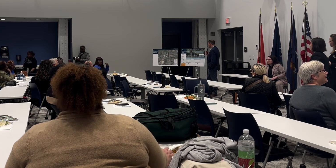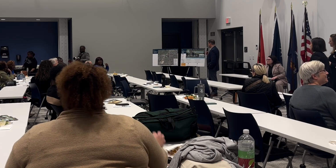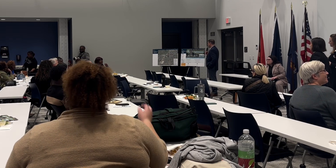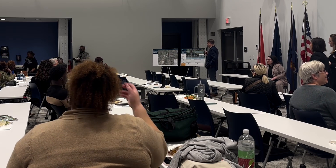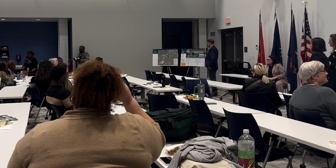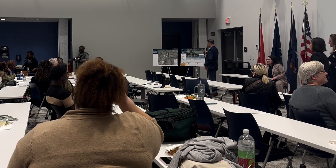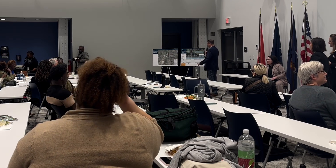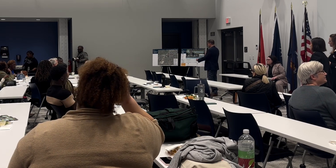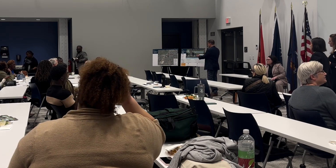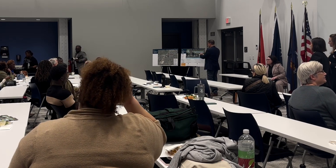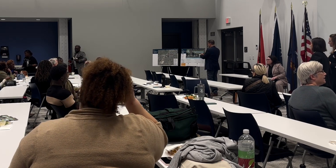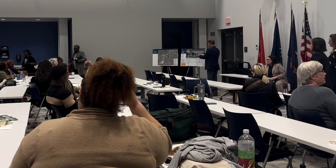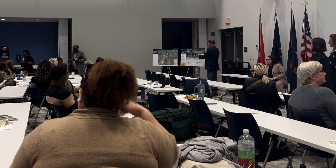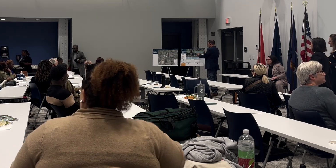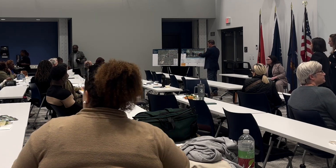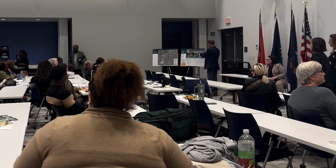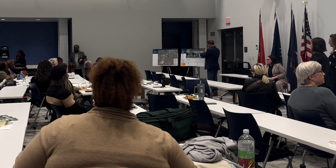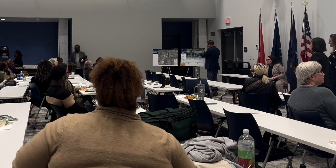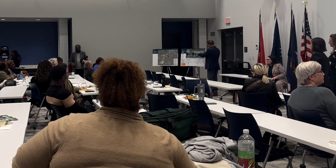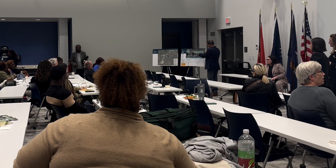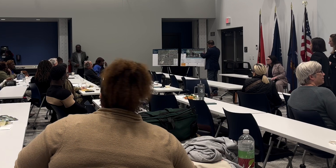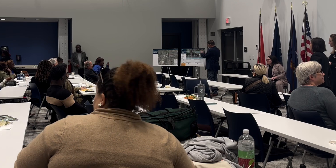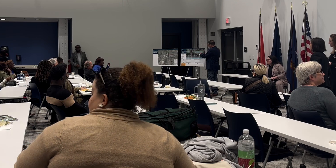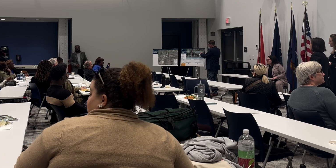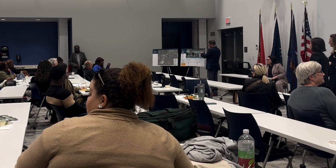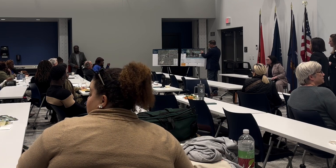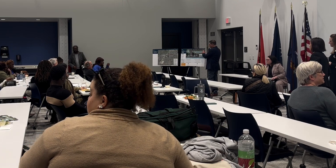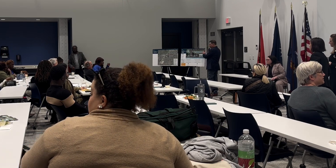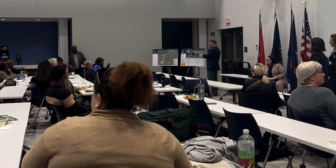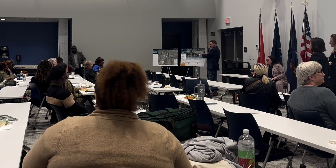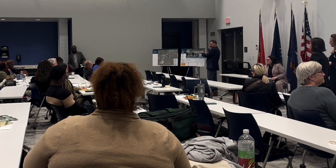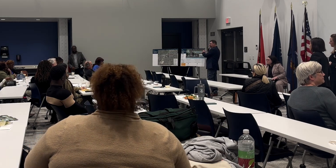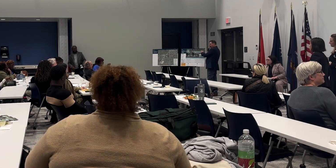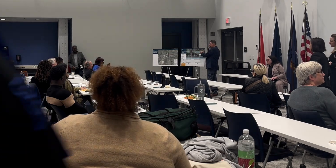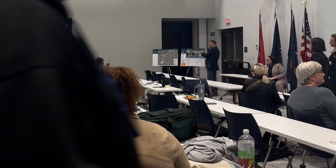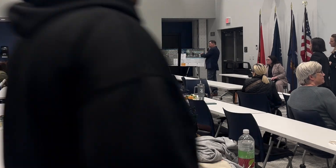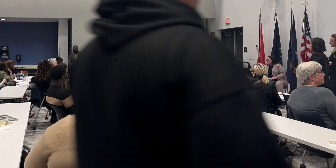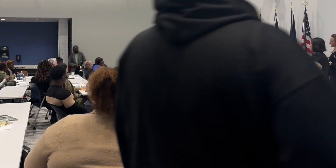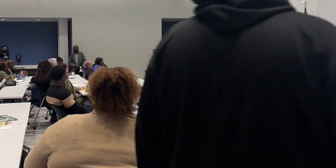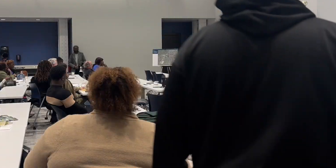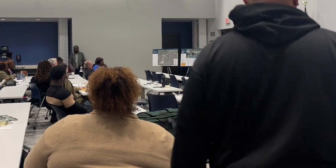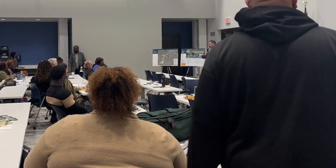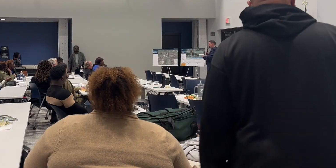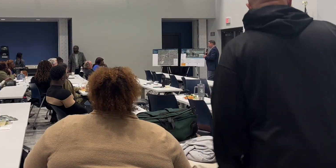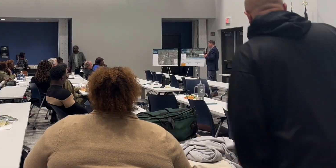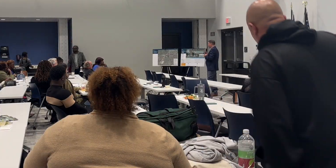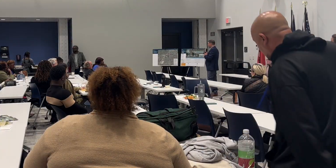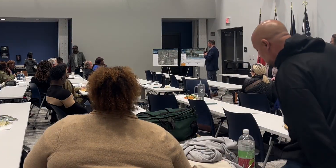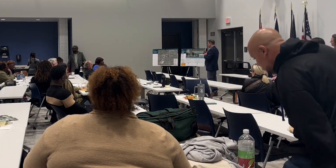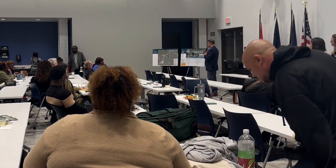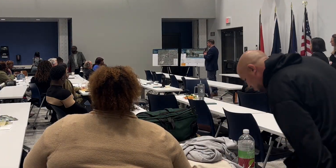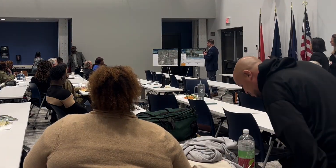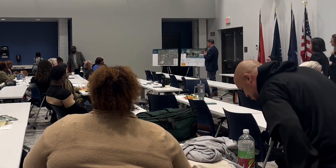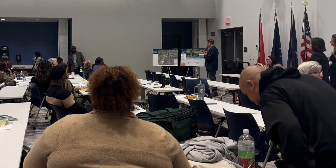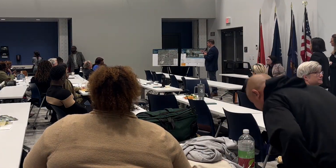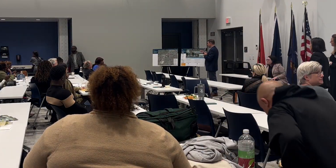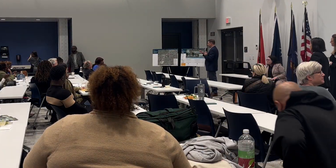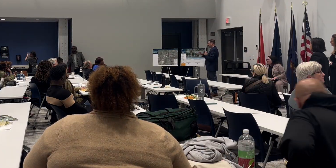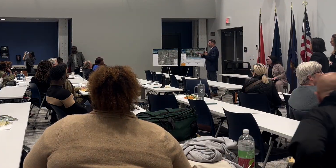No. You will not. The areas impacted are just what's shown here,